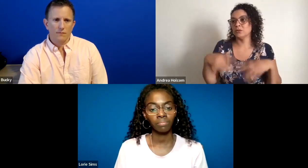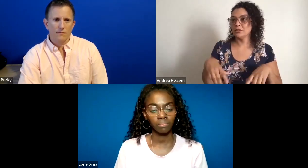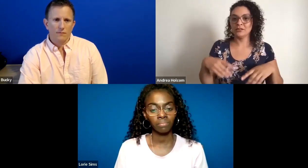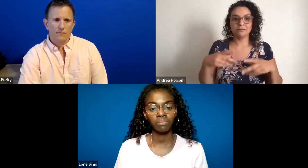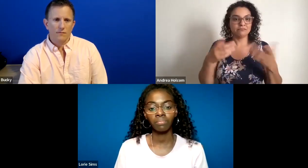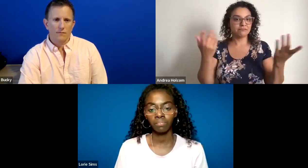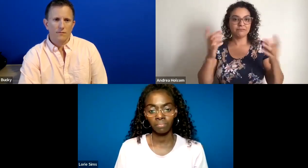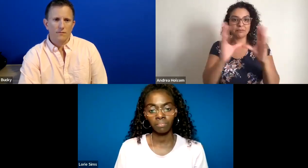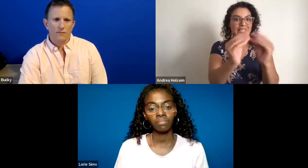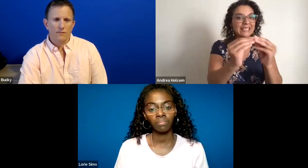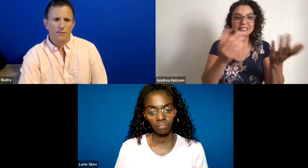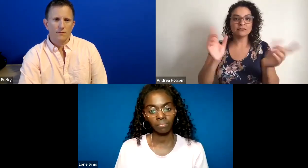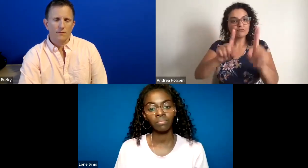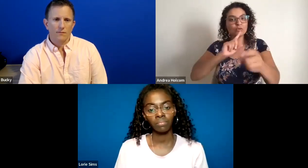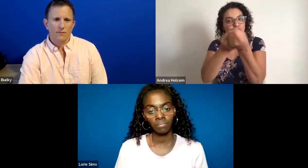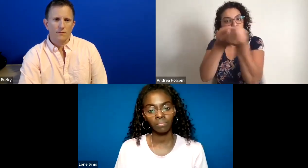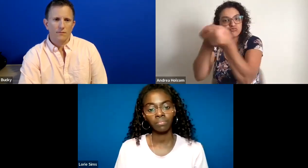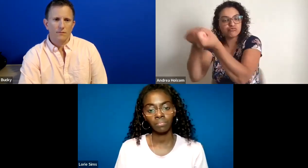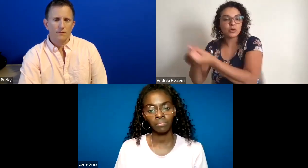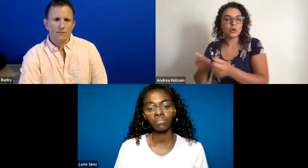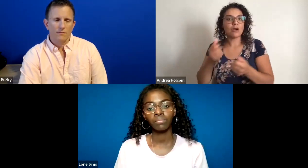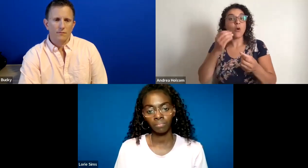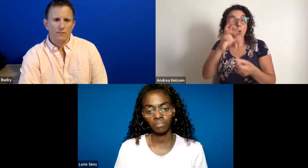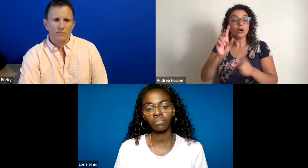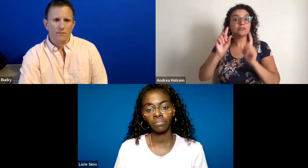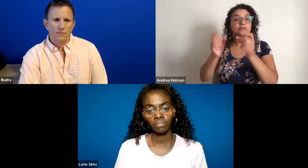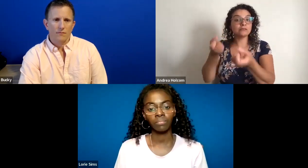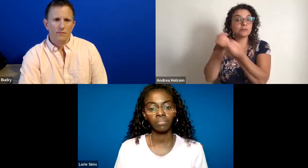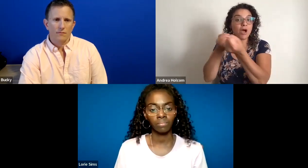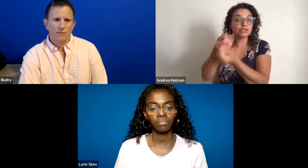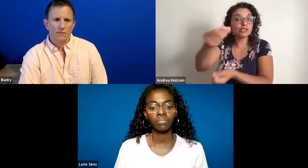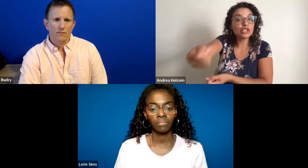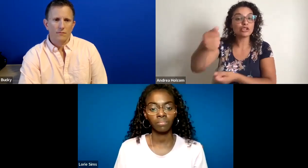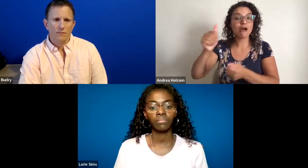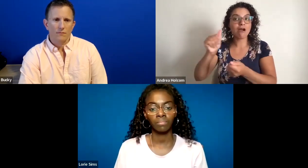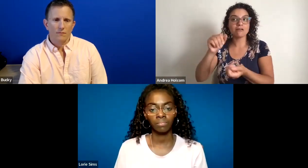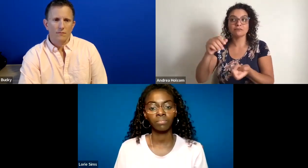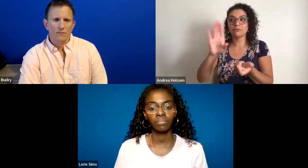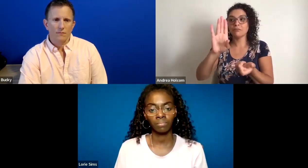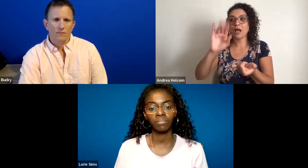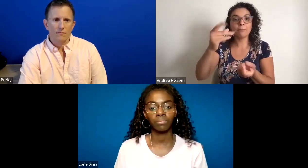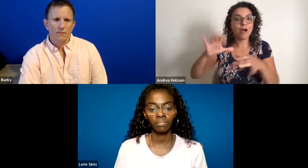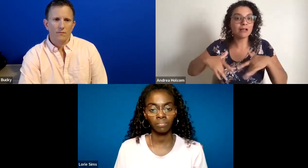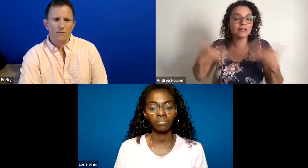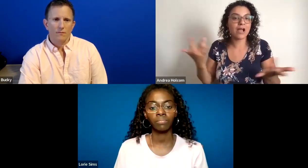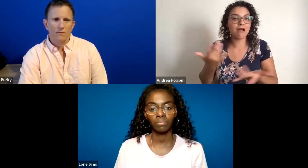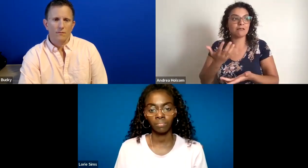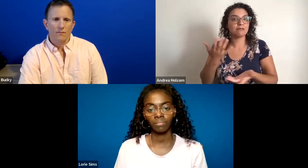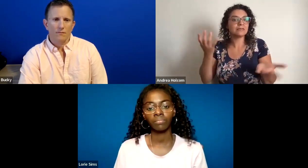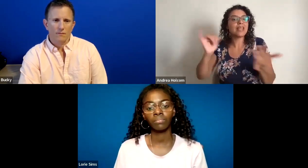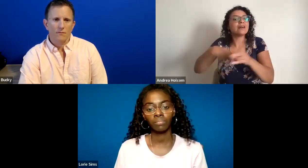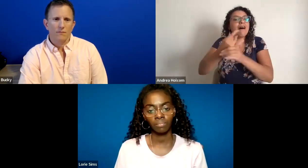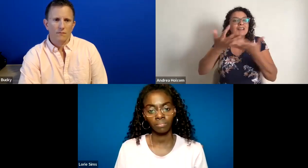showing up at conferences, showing up at meetings, going there to really support in person, or sponsoring